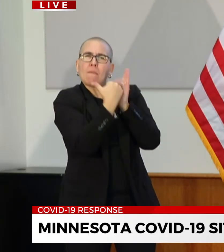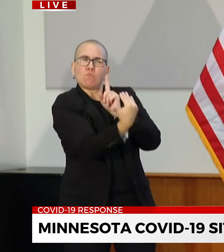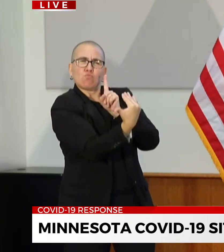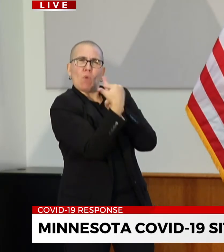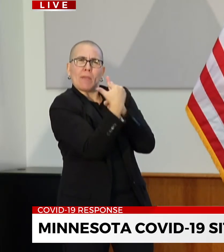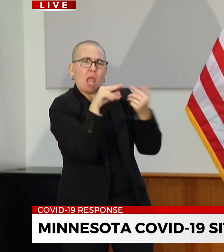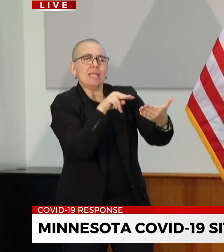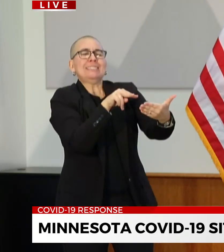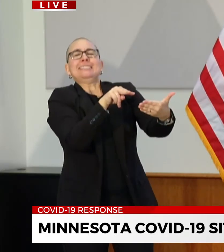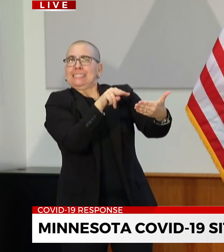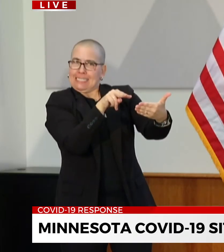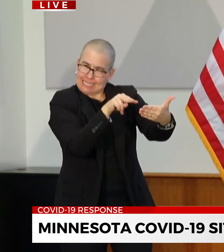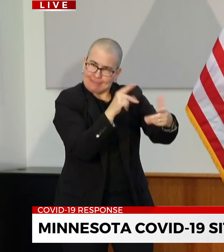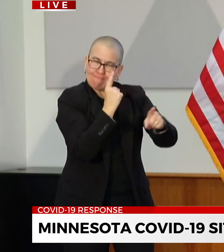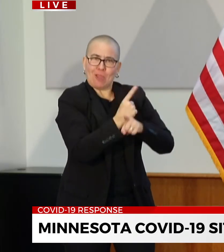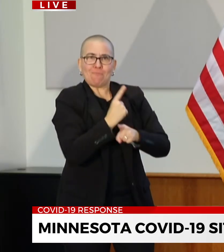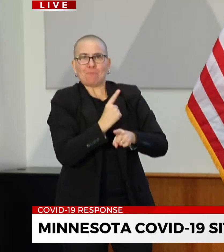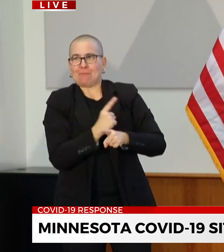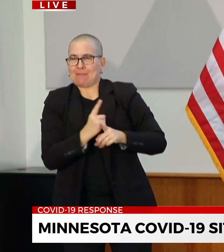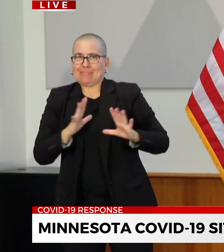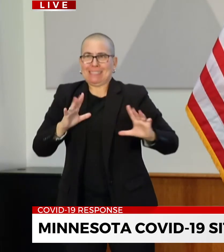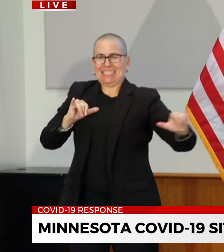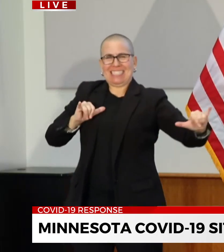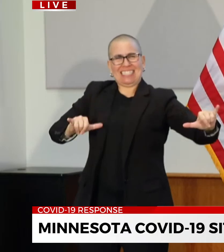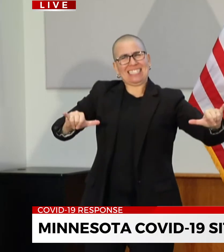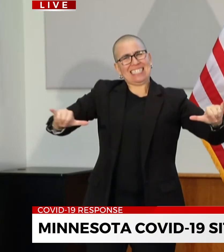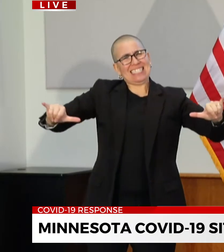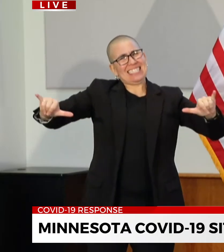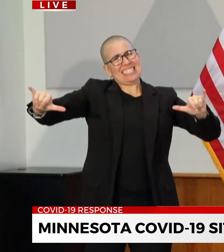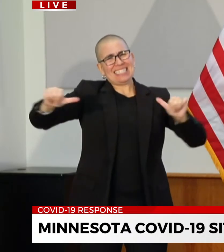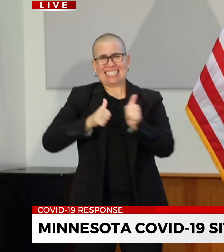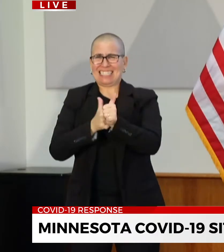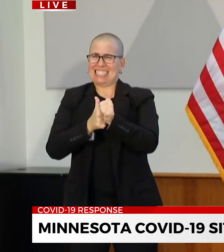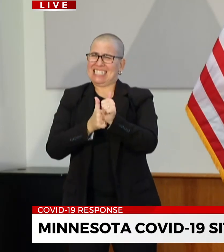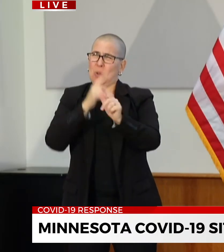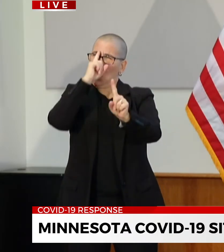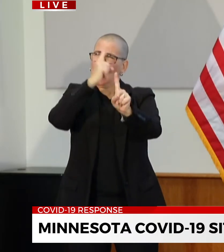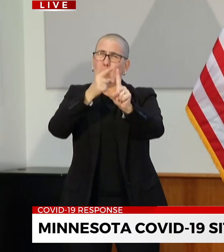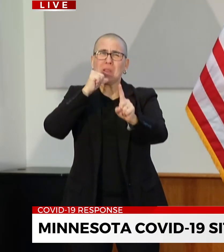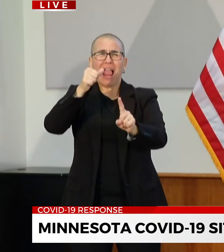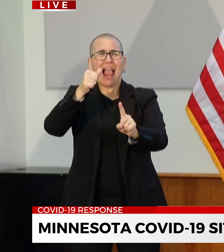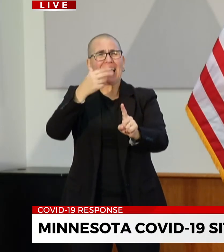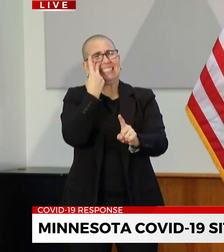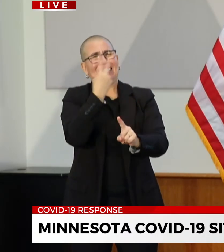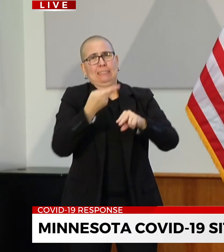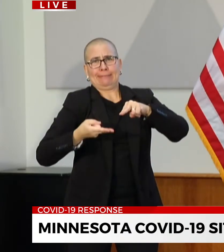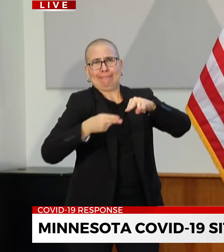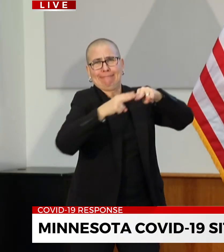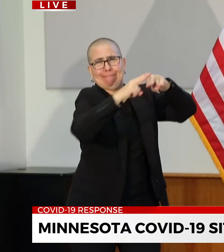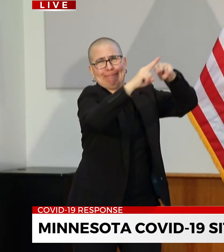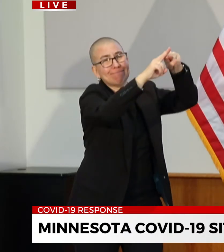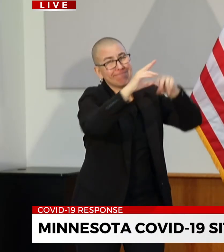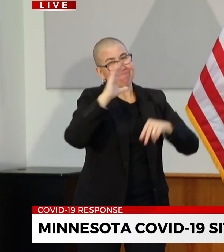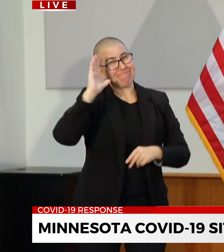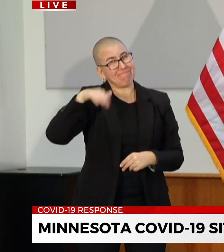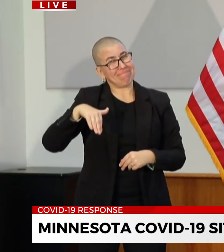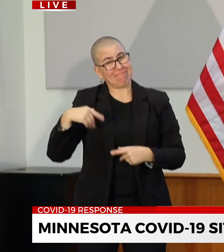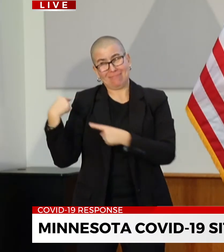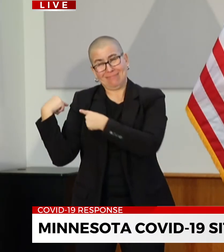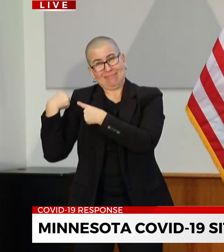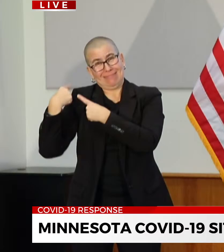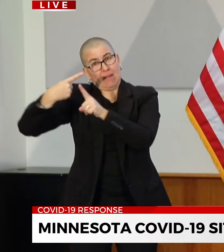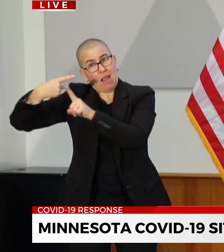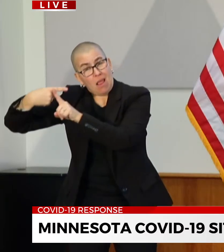that's certainly been a lesson learned from other states and from our own experience over the months as well. We need to have this